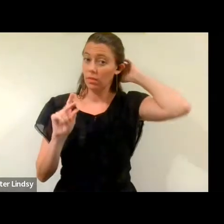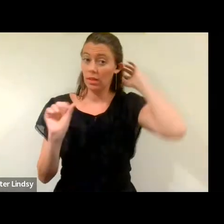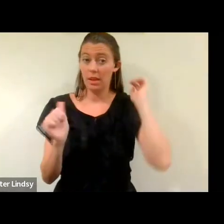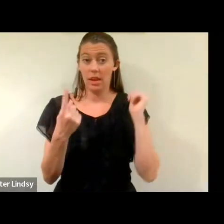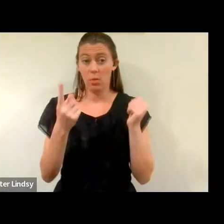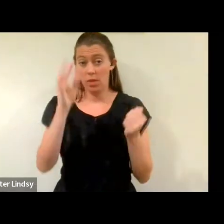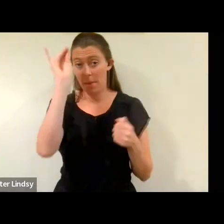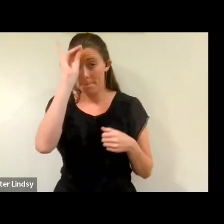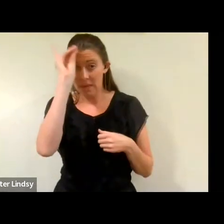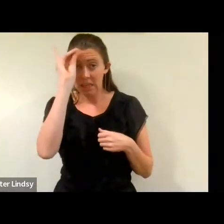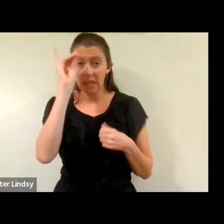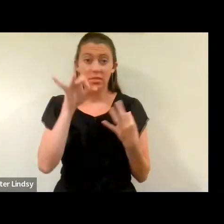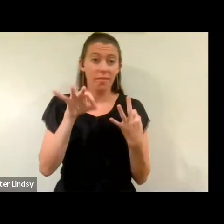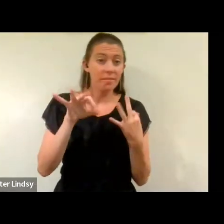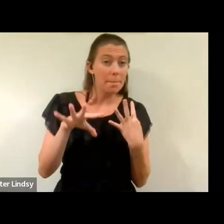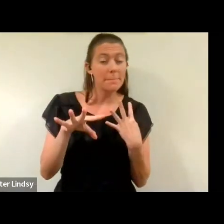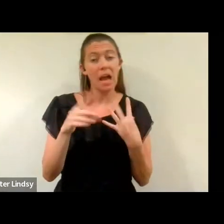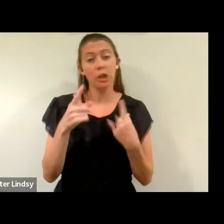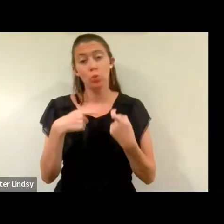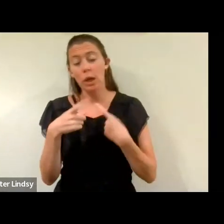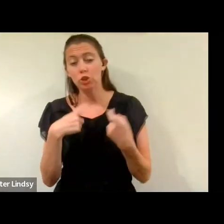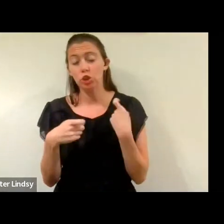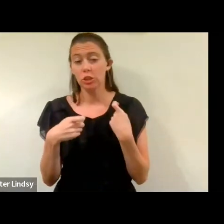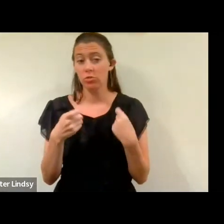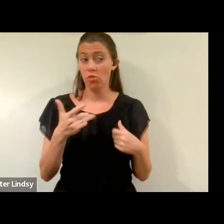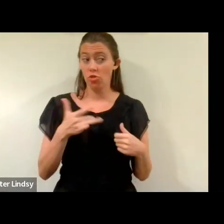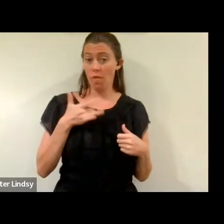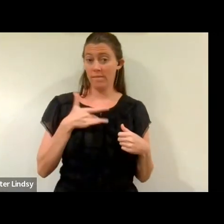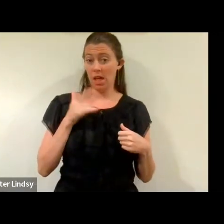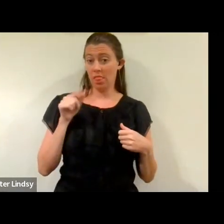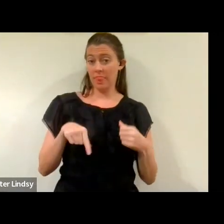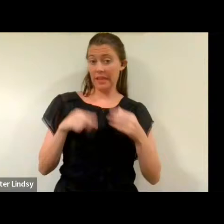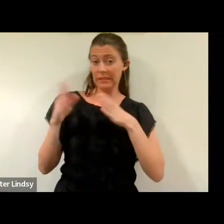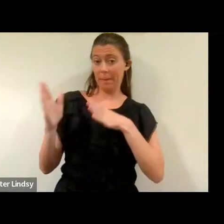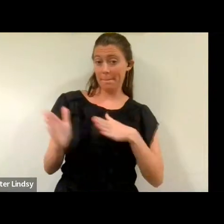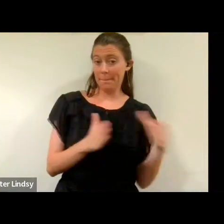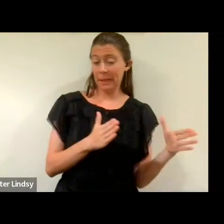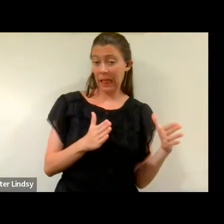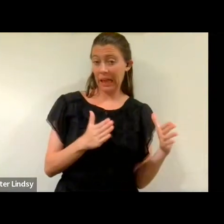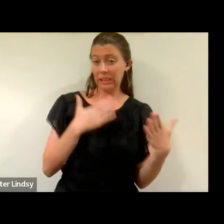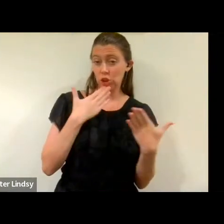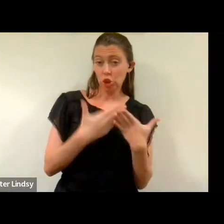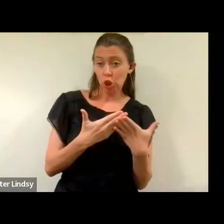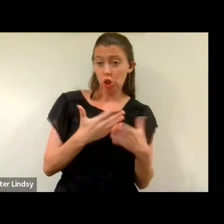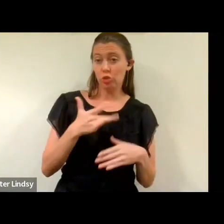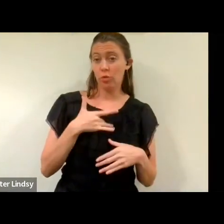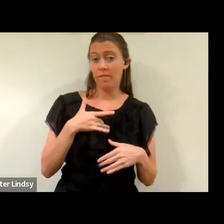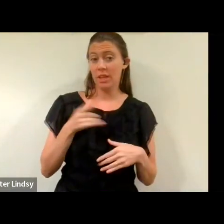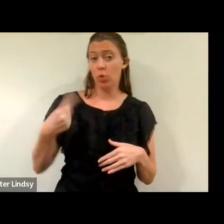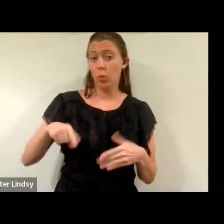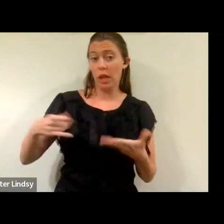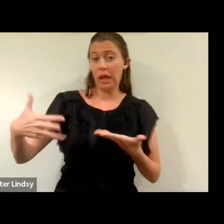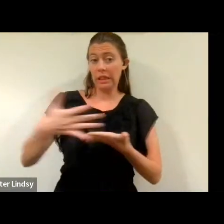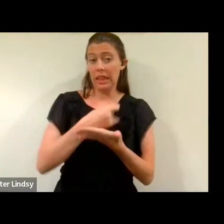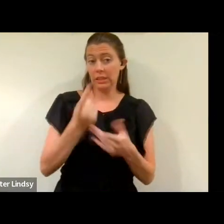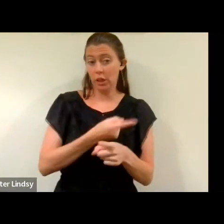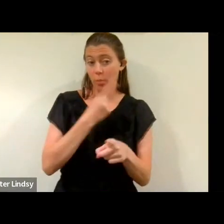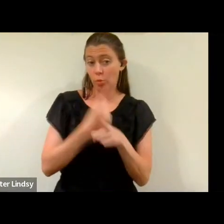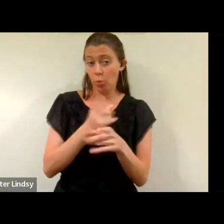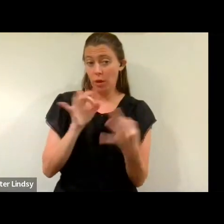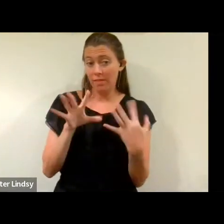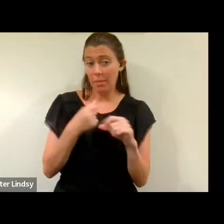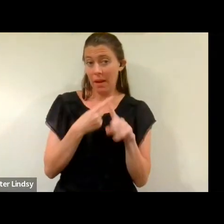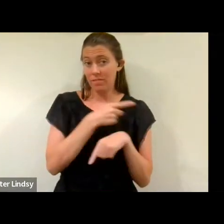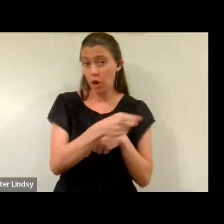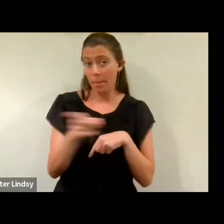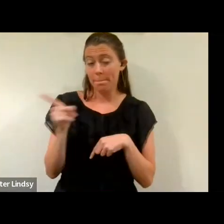we on track? Do you feel like we captured what the feedback that you've given us and what you see as most important? I